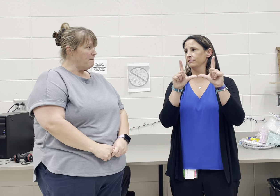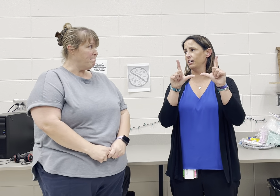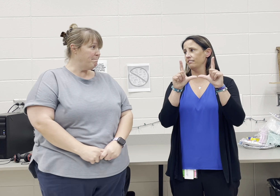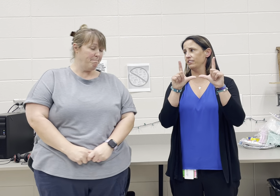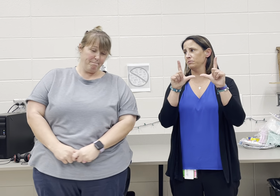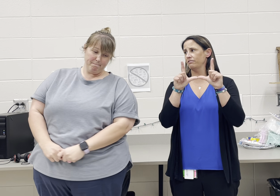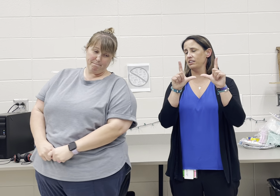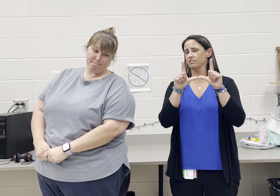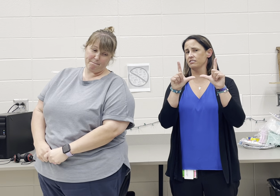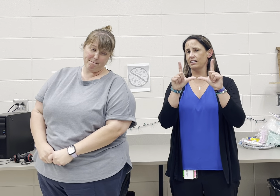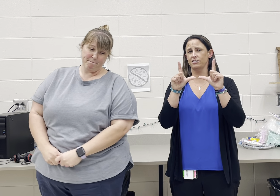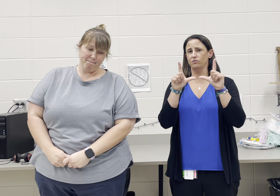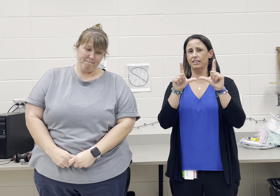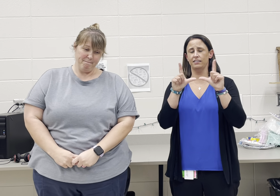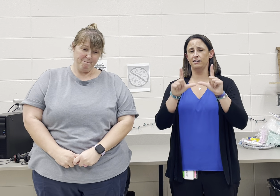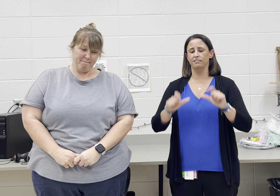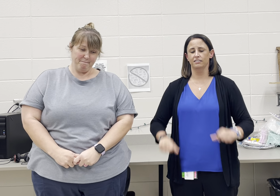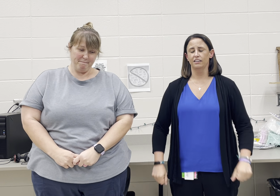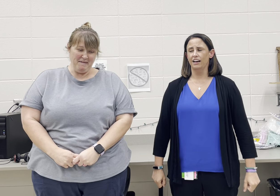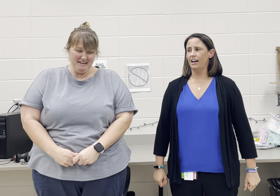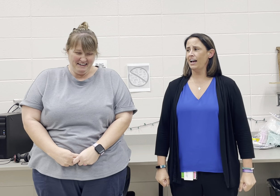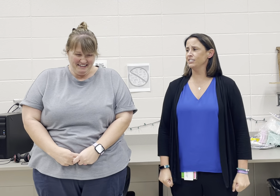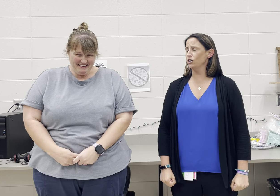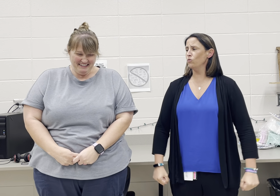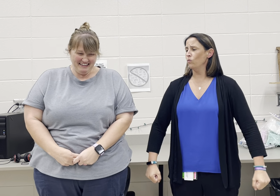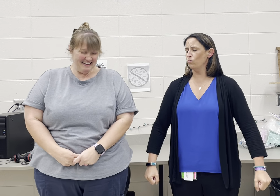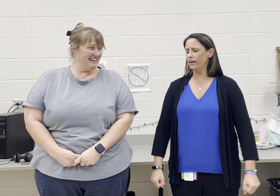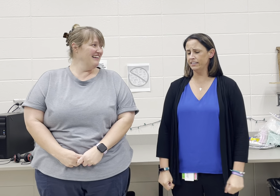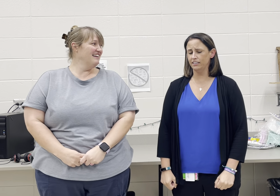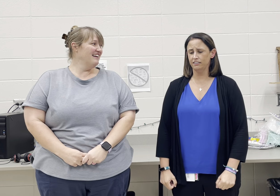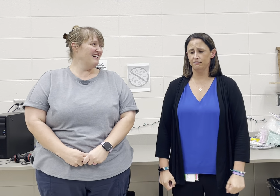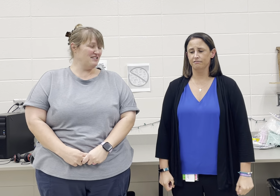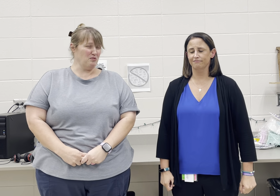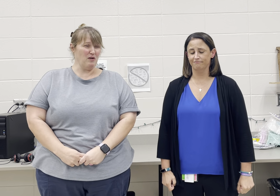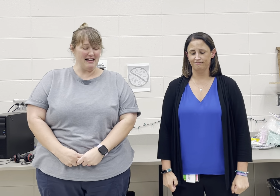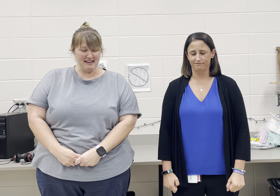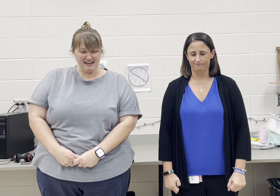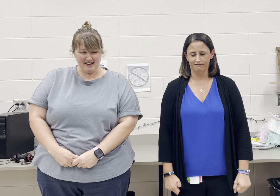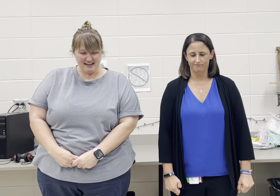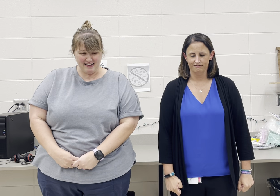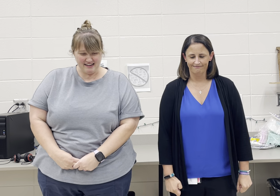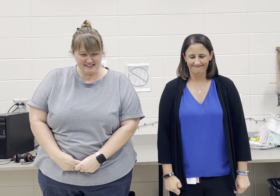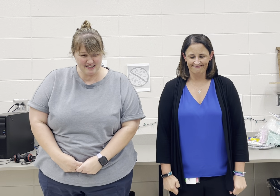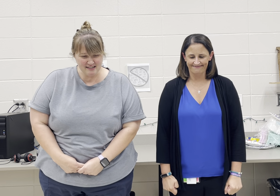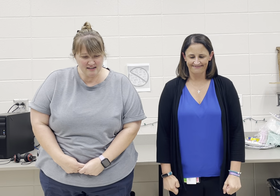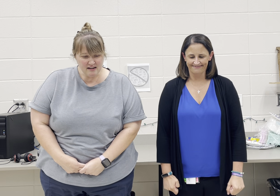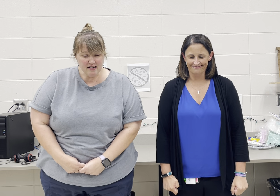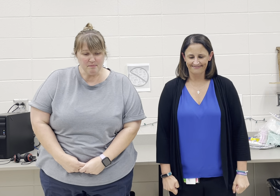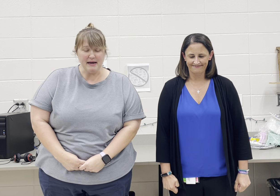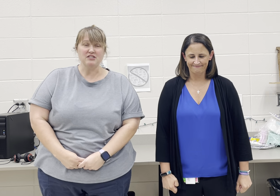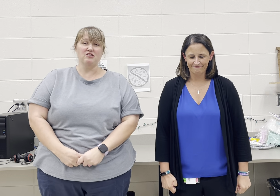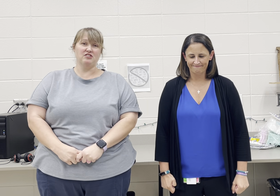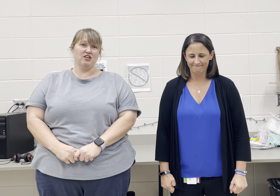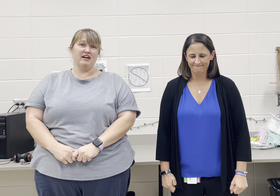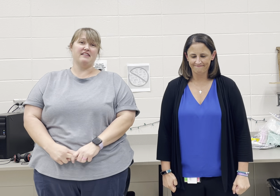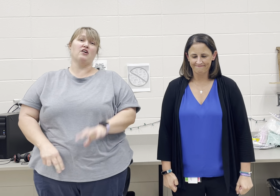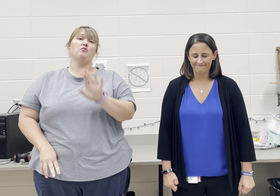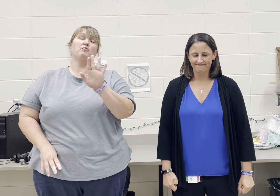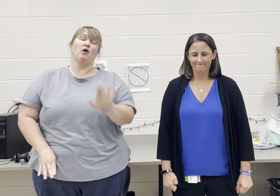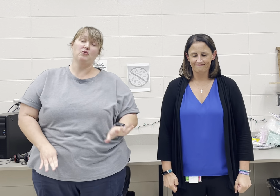lot of them have license. I don't like it. I don't like it. Bachelor's degree. So most